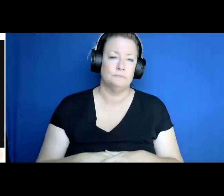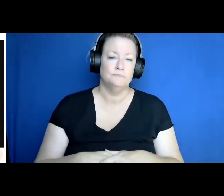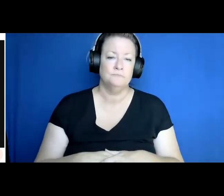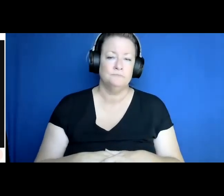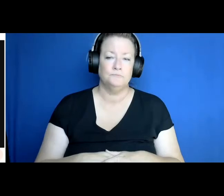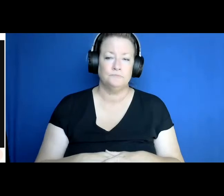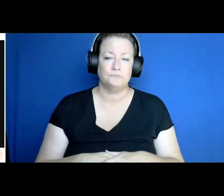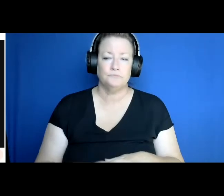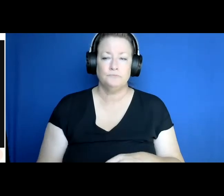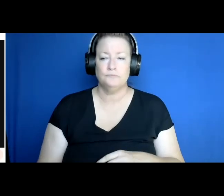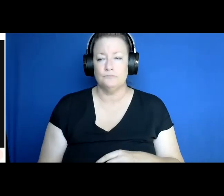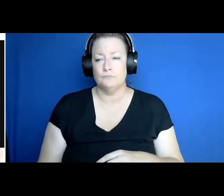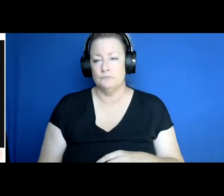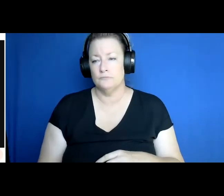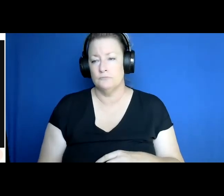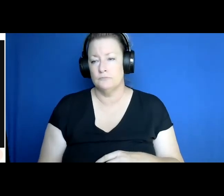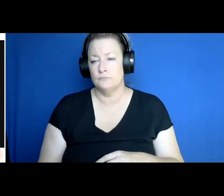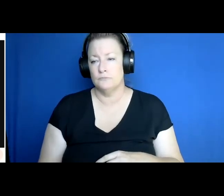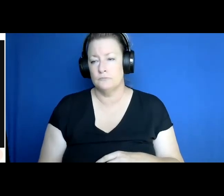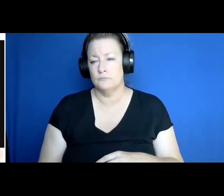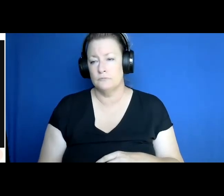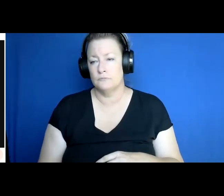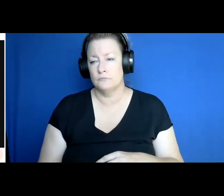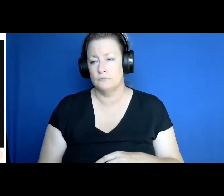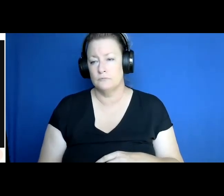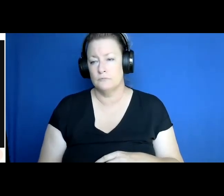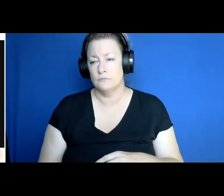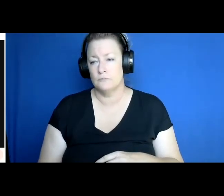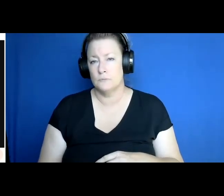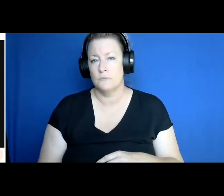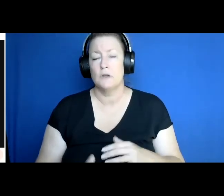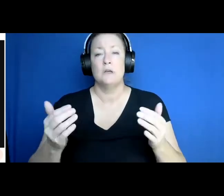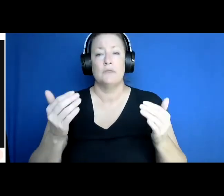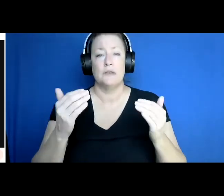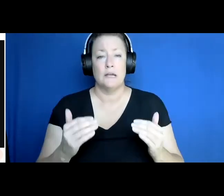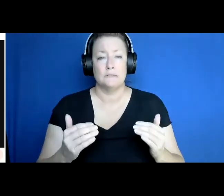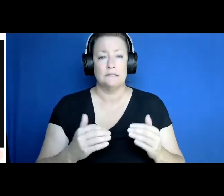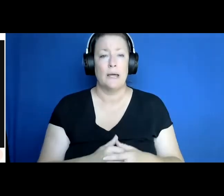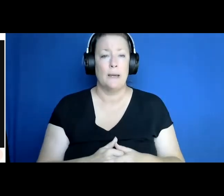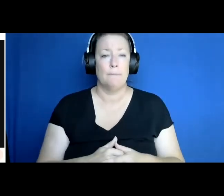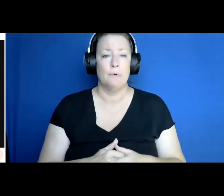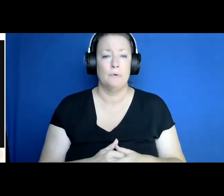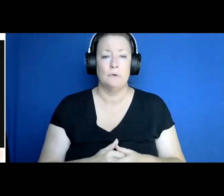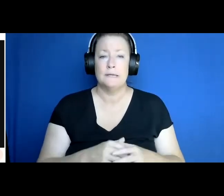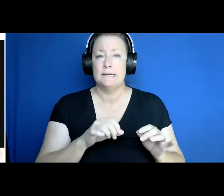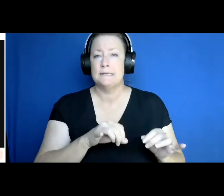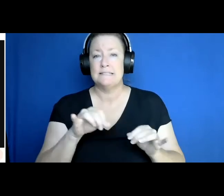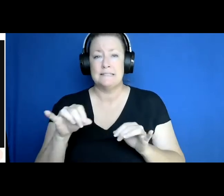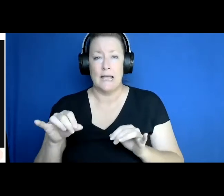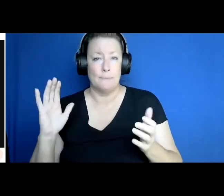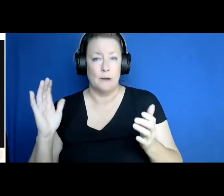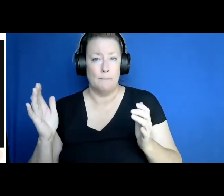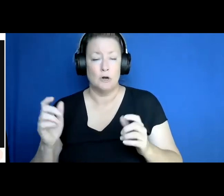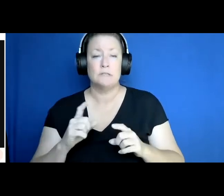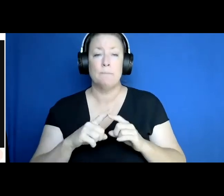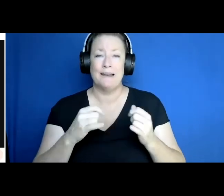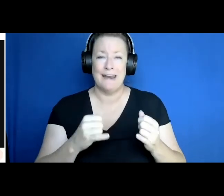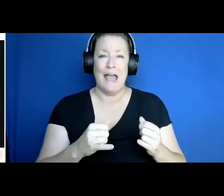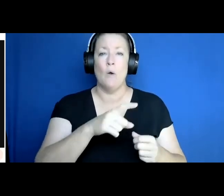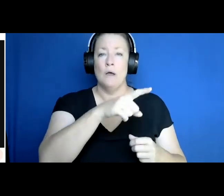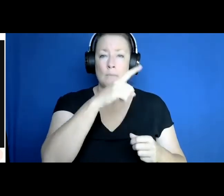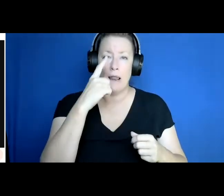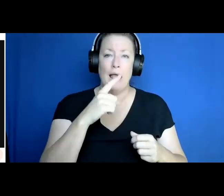So the next step in the Kitagawa analysis was to do the same comparison, but for Black and African Americans with